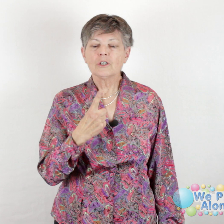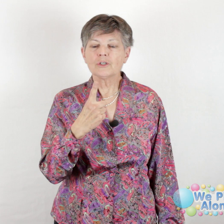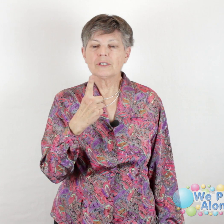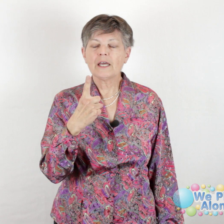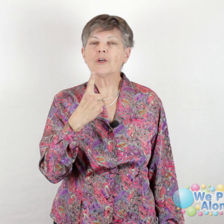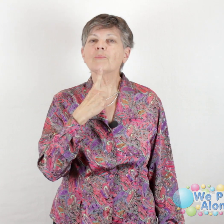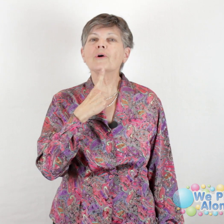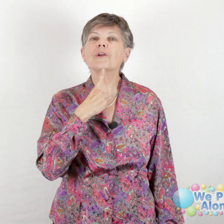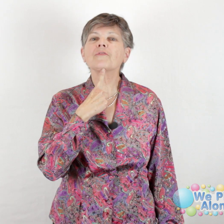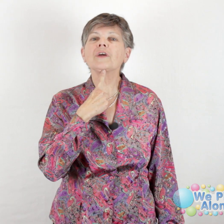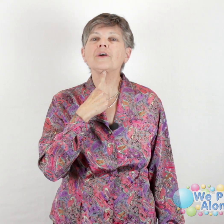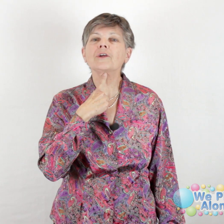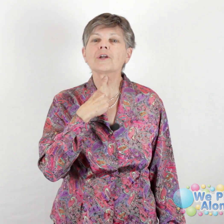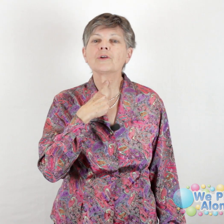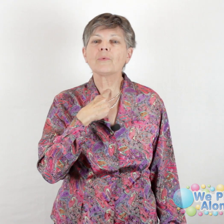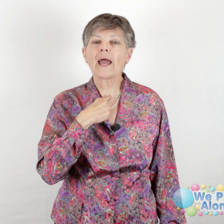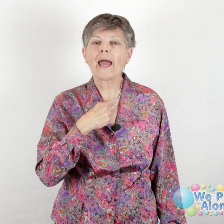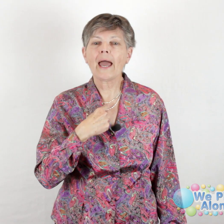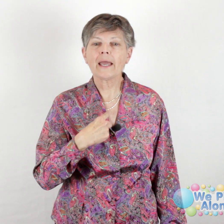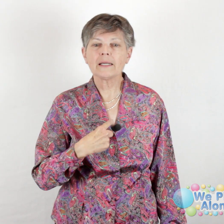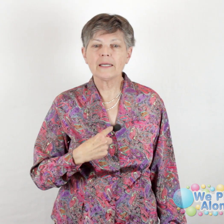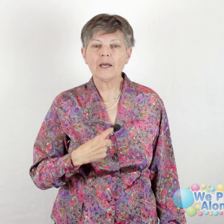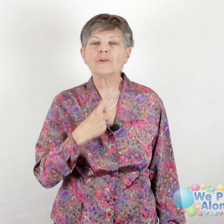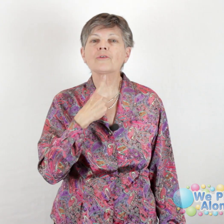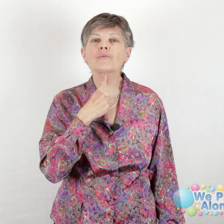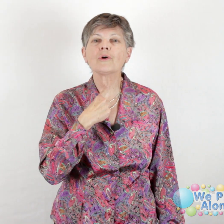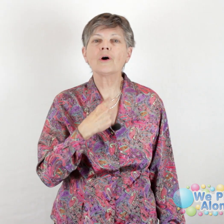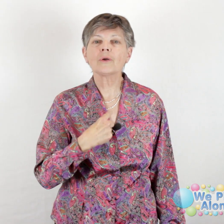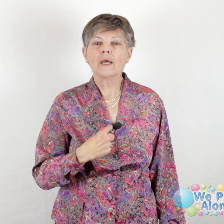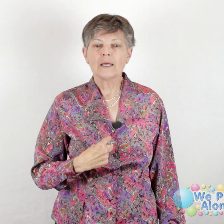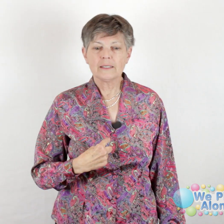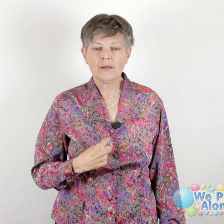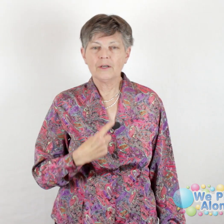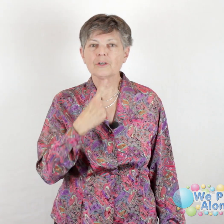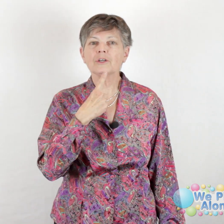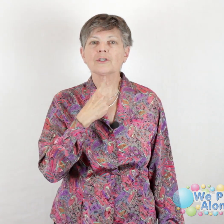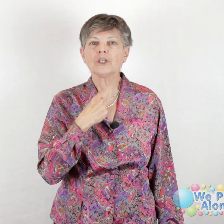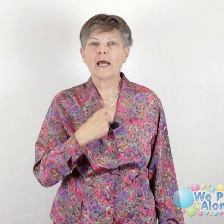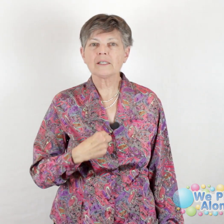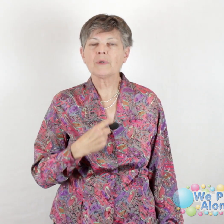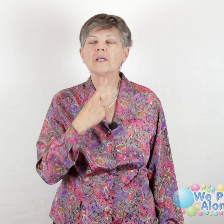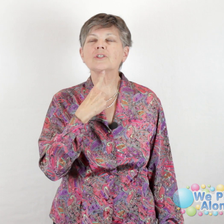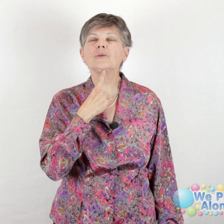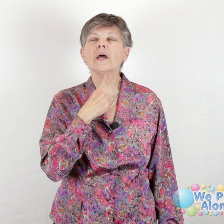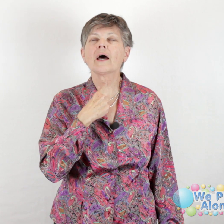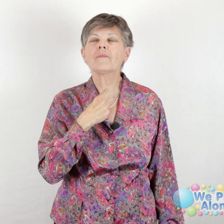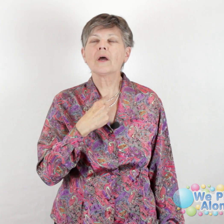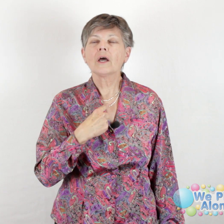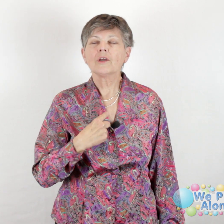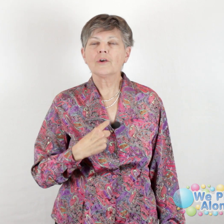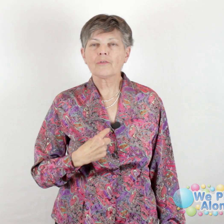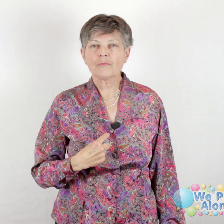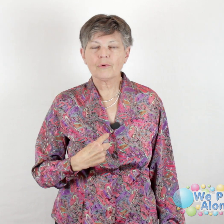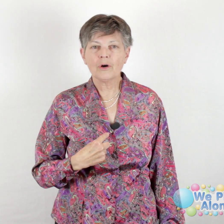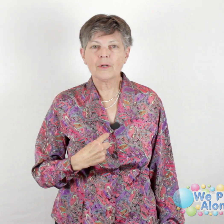So you take your pointer finger and you're going to drag it down your throat, down here to your chest, because your throat